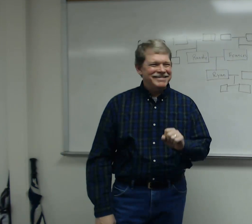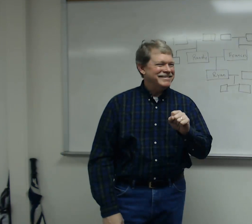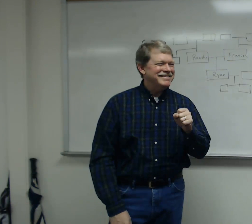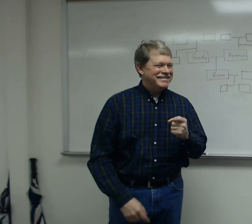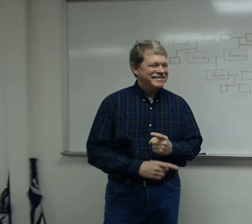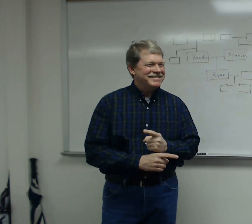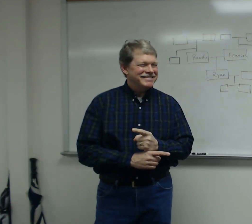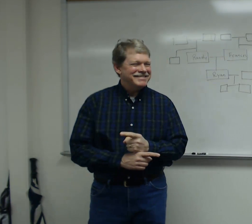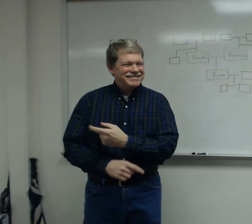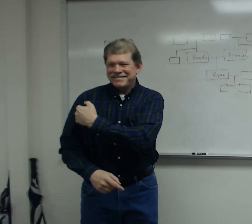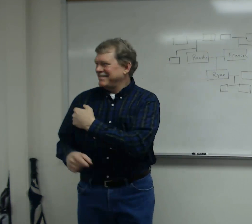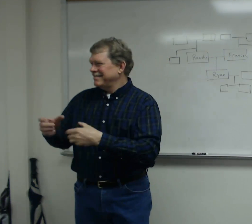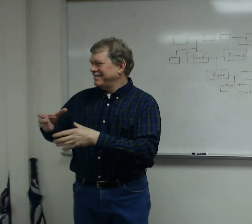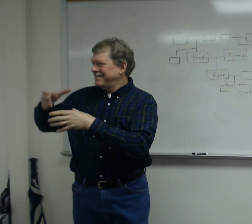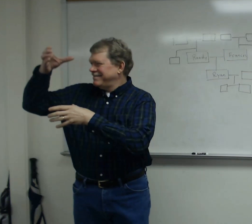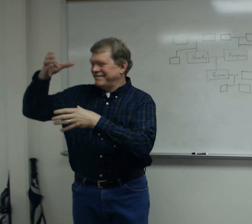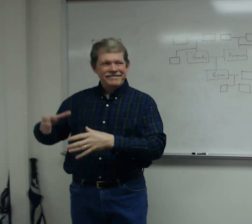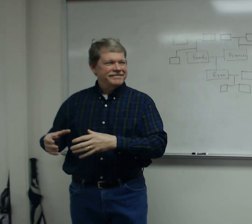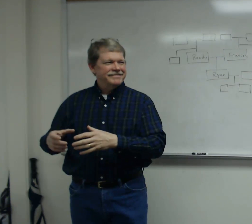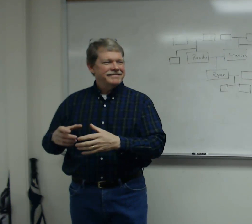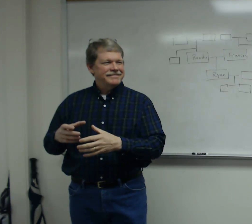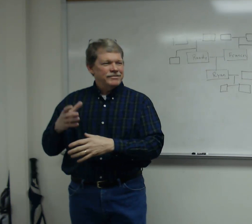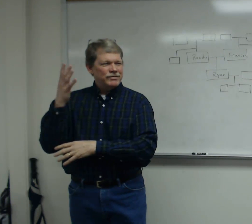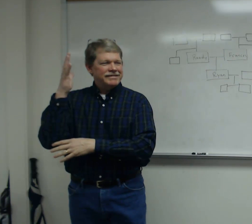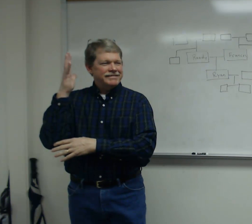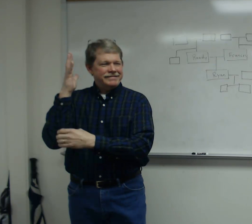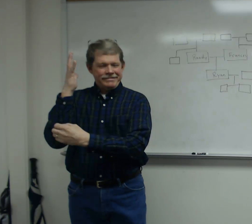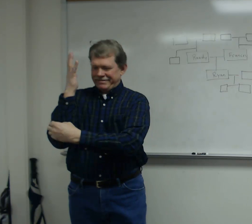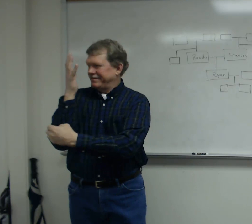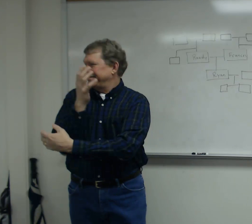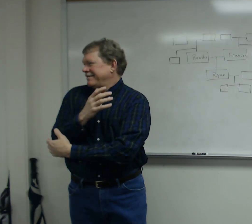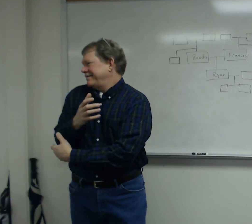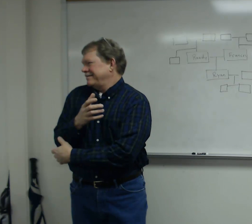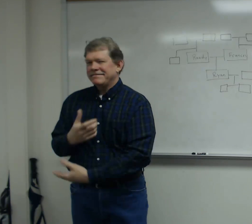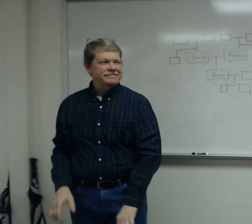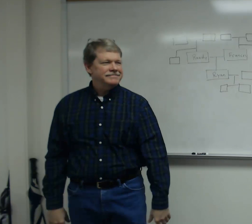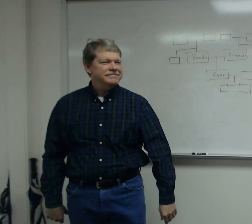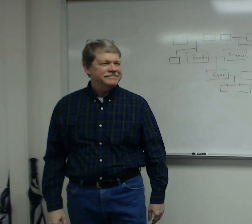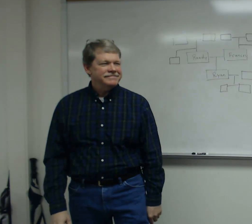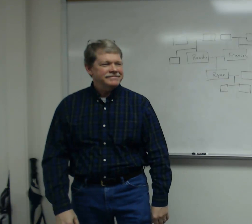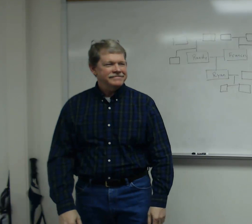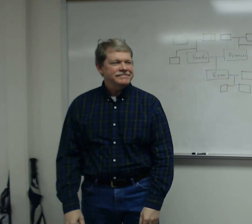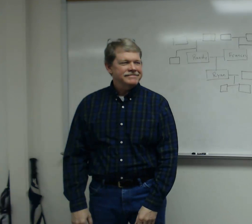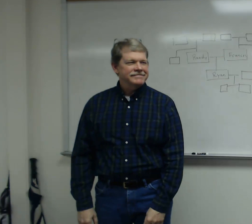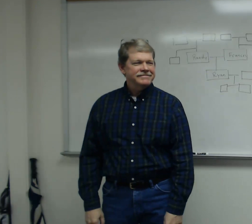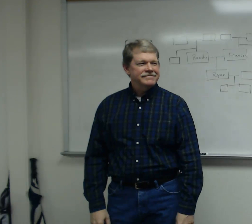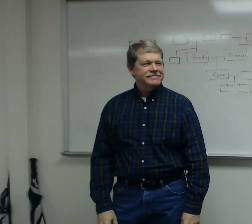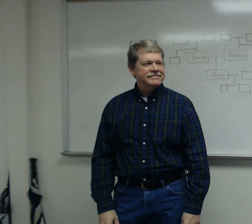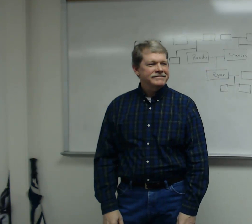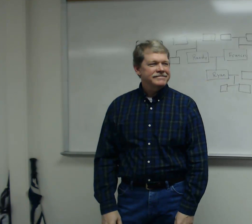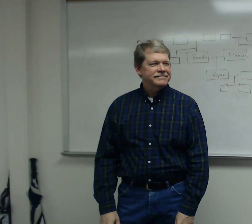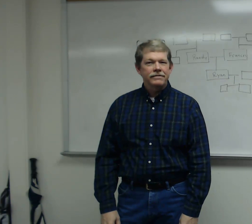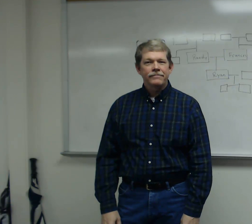My shoulder was up against the tree. Yes, my shoulder was against the tree. Uh-huh. And the deer heard him